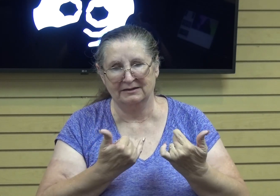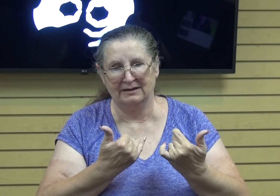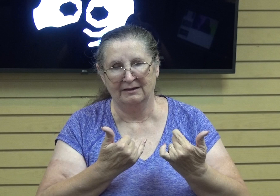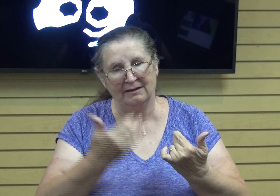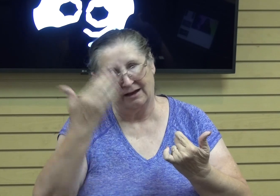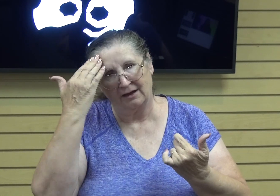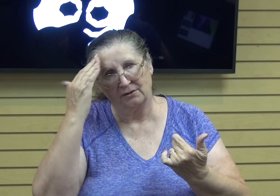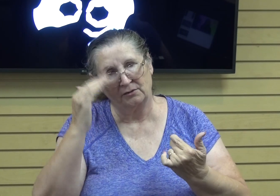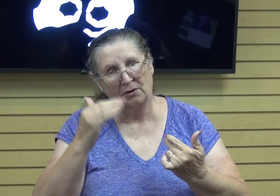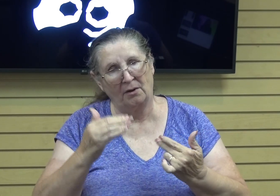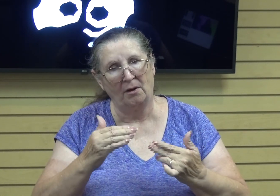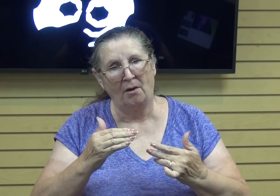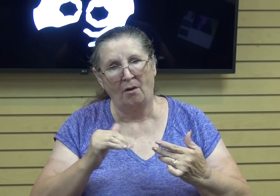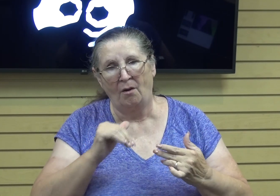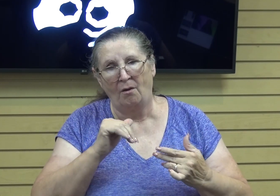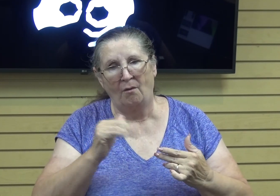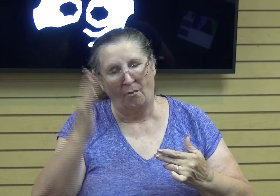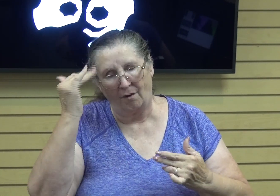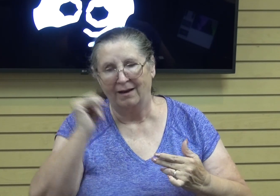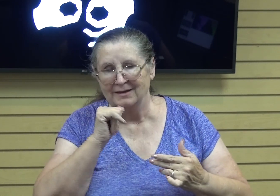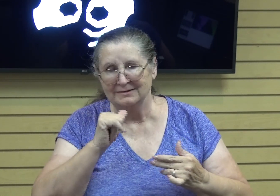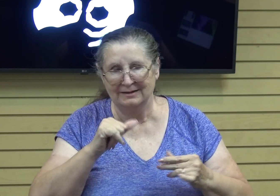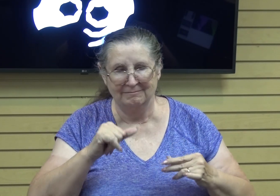didn't take it, but today's the day. So